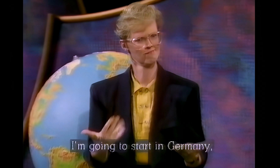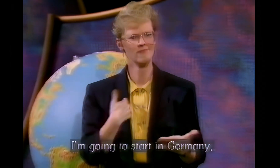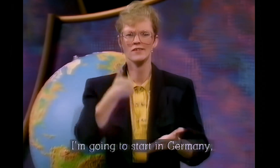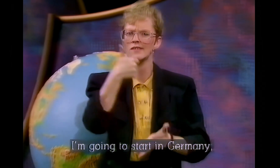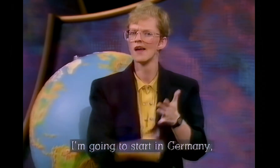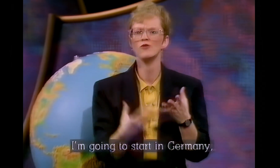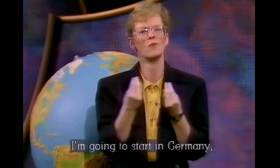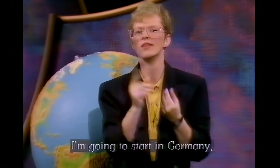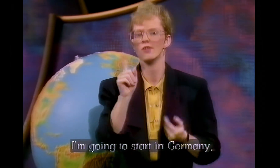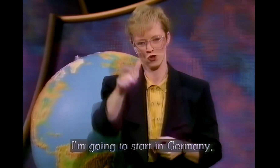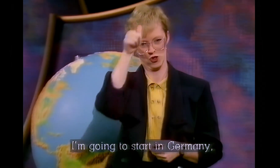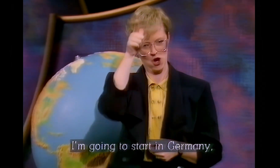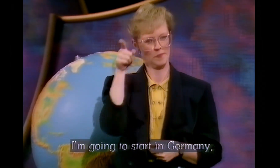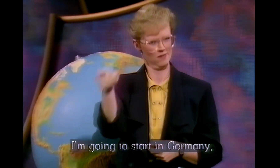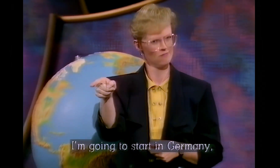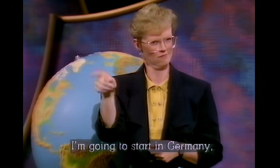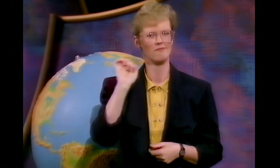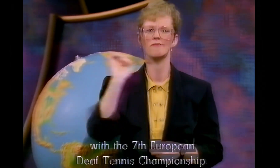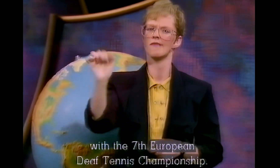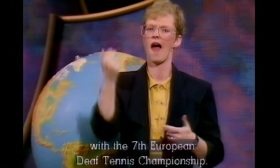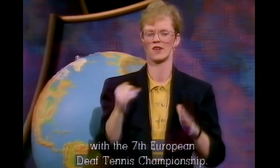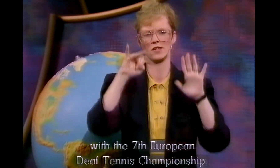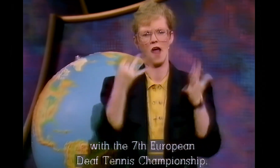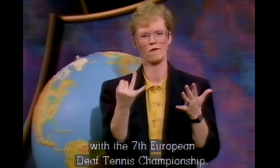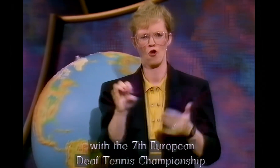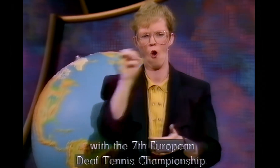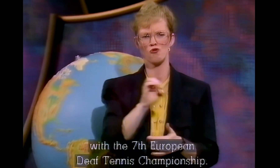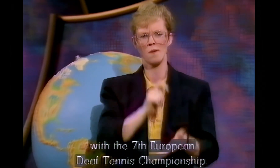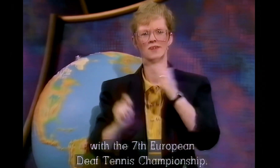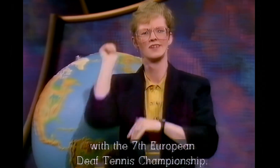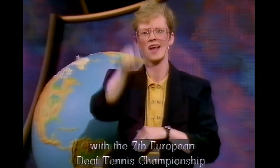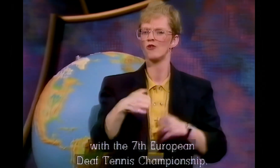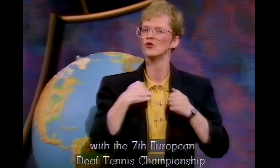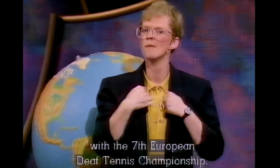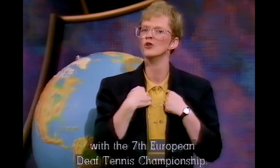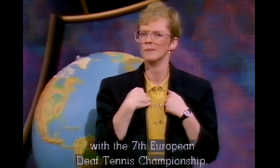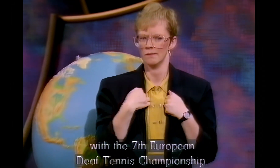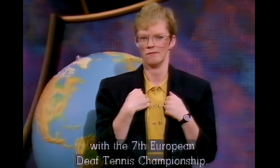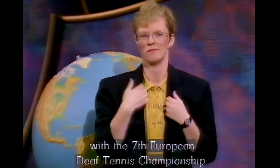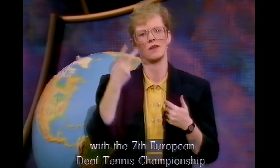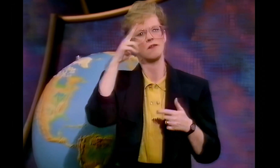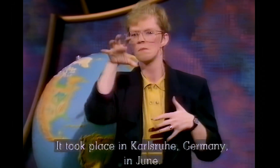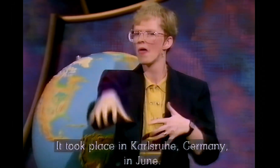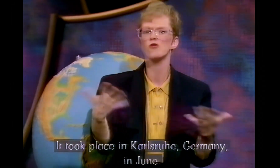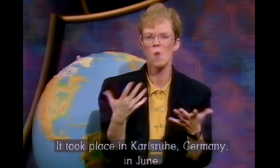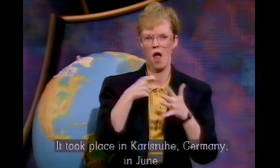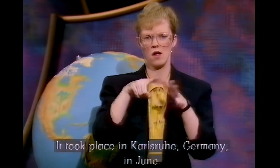I'm going to start in Germany with the 7th European Deaf Tennis Championship. It took place in Karlsruhe,